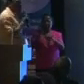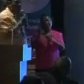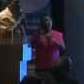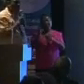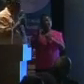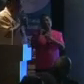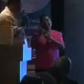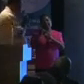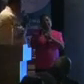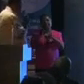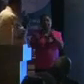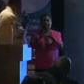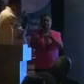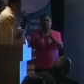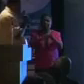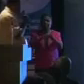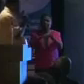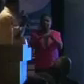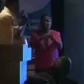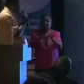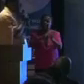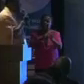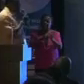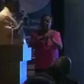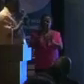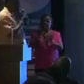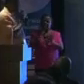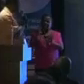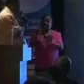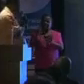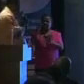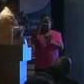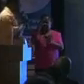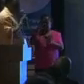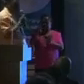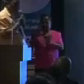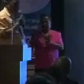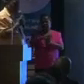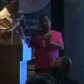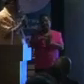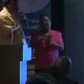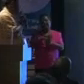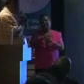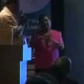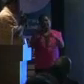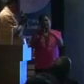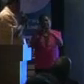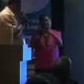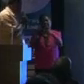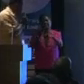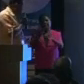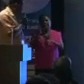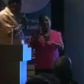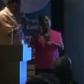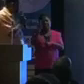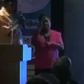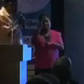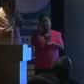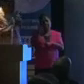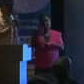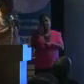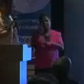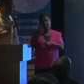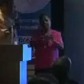of 20% flat on the outstanding tax, plus 20% per annum of